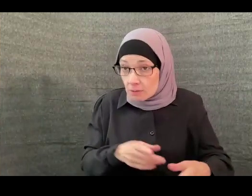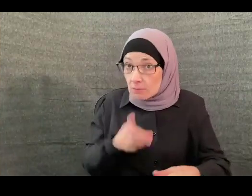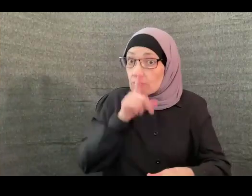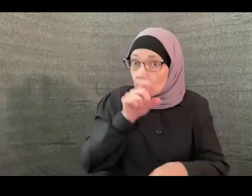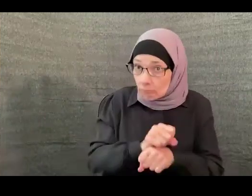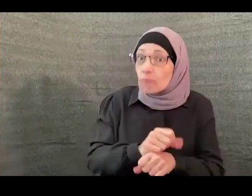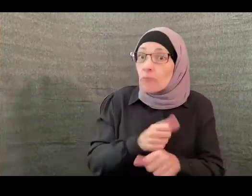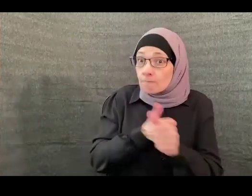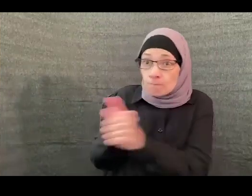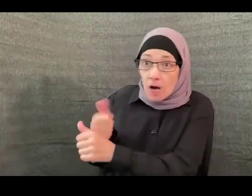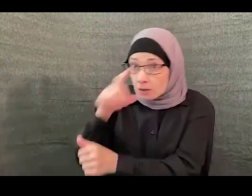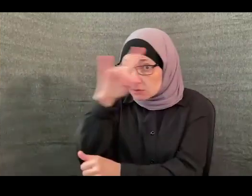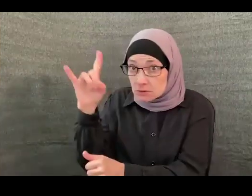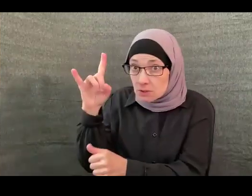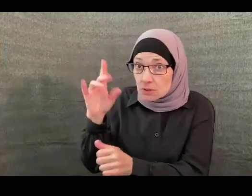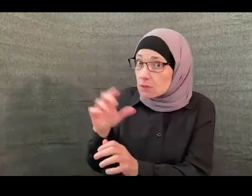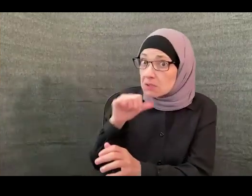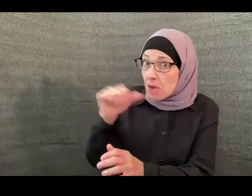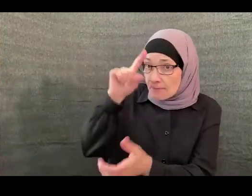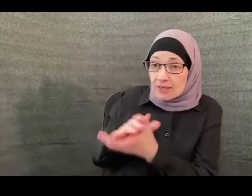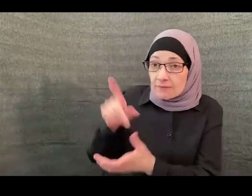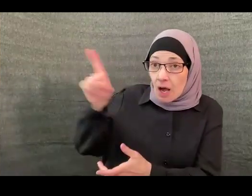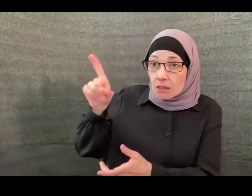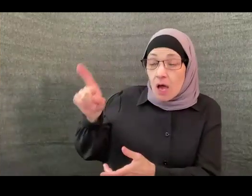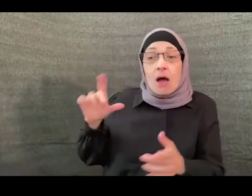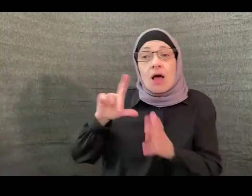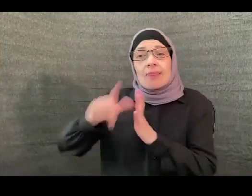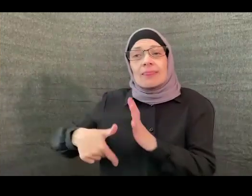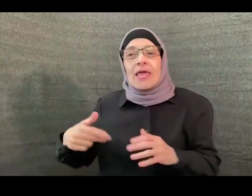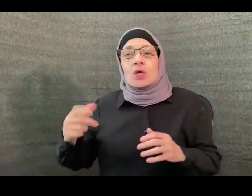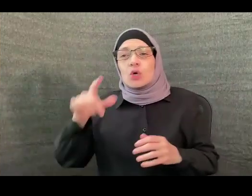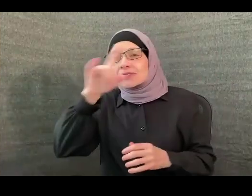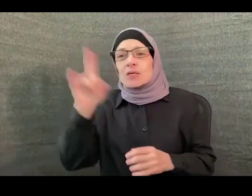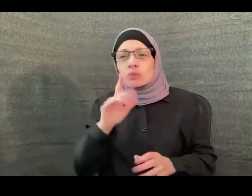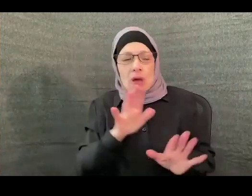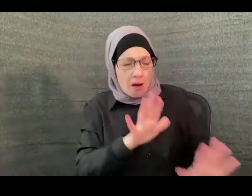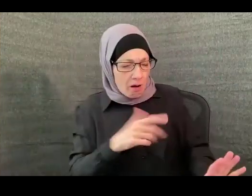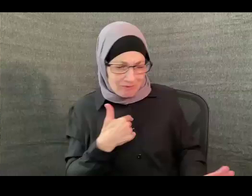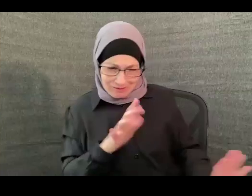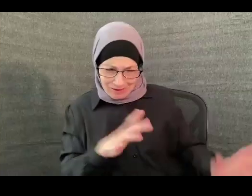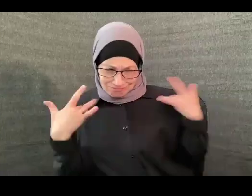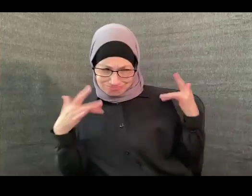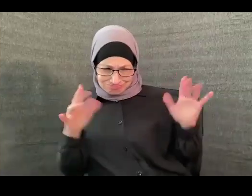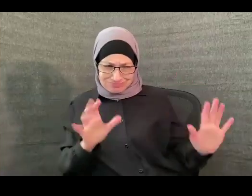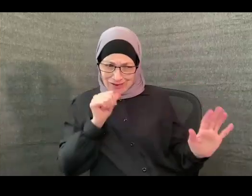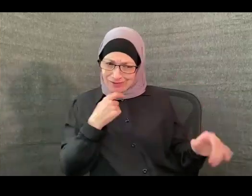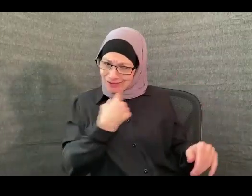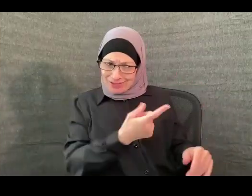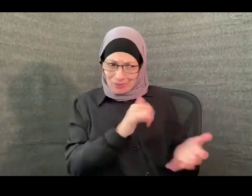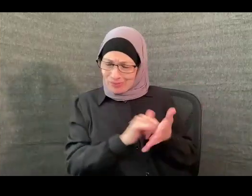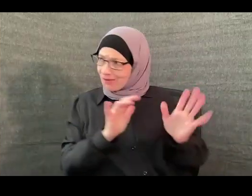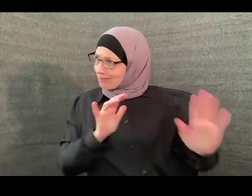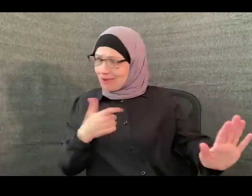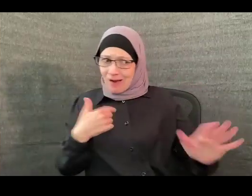of you. I have nothing to do with you. I fear Allah, the Lord of the worlds, the Lord